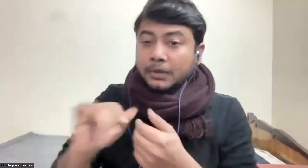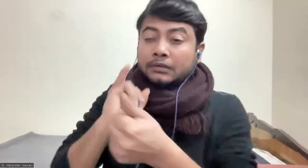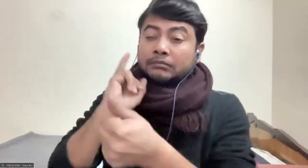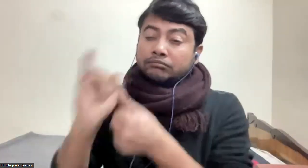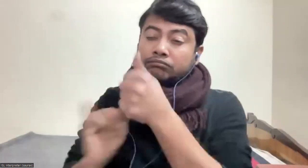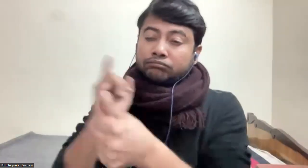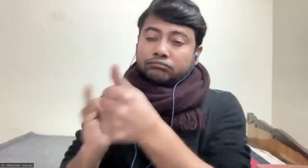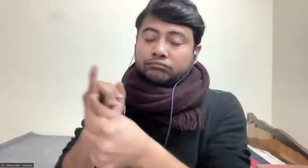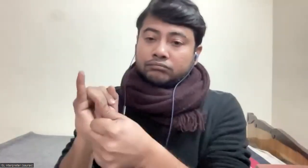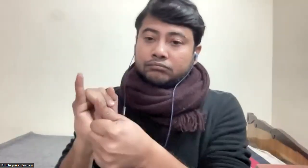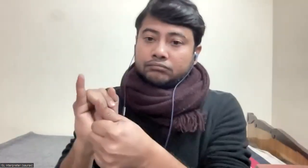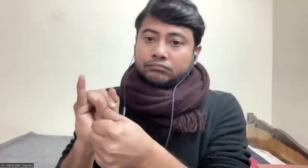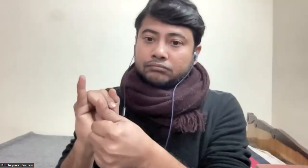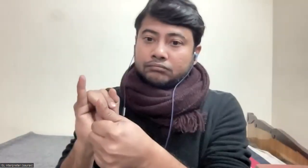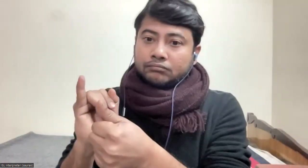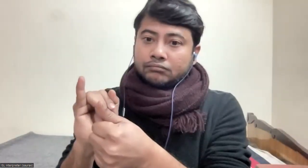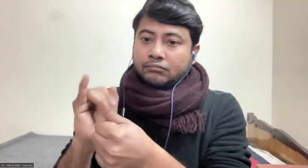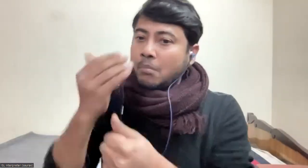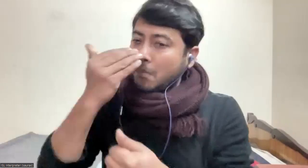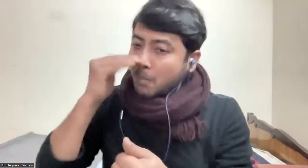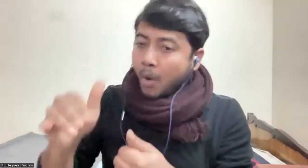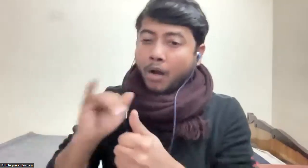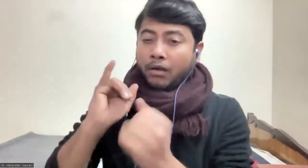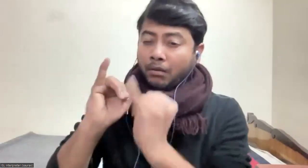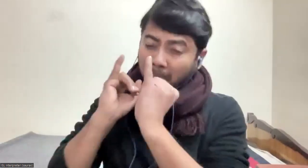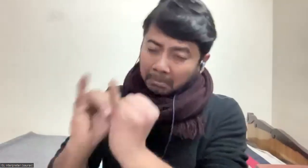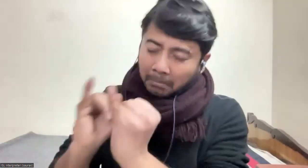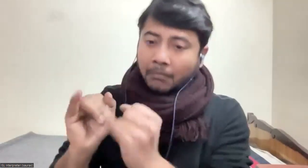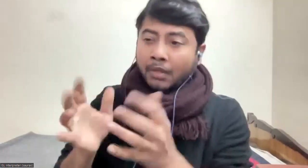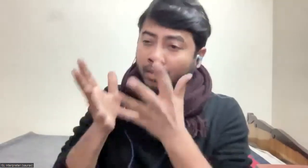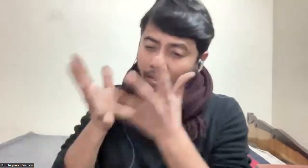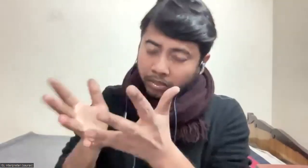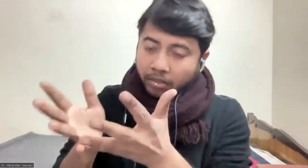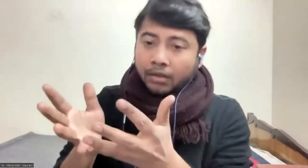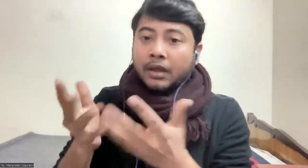if you're talking bad about that person, then Krishna will also not forgive you.